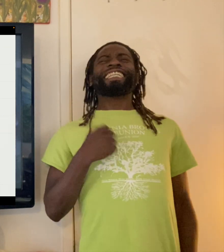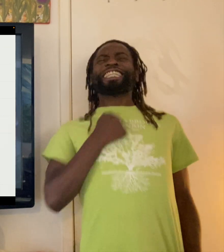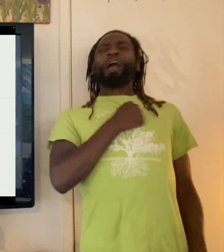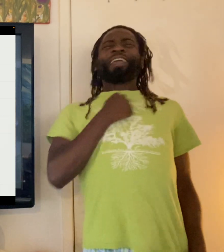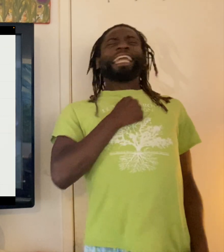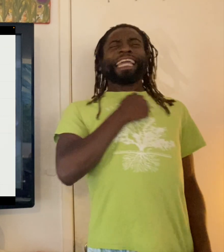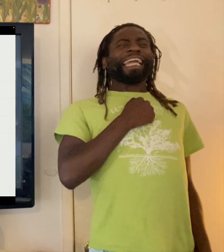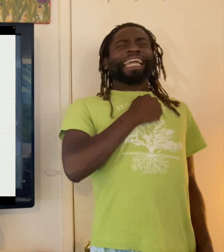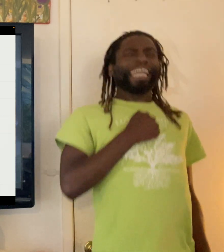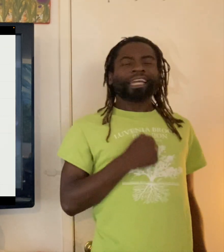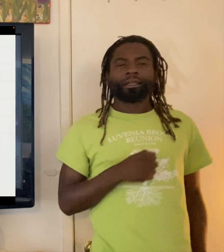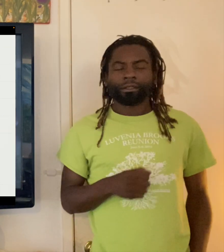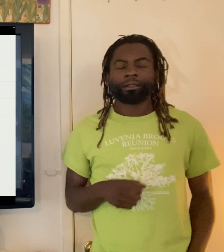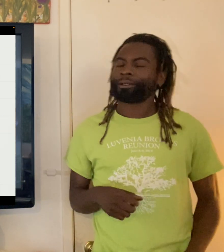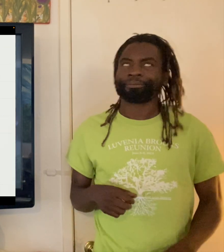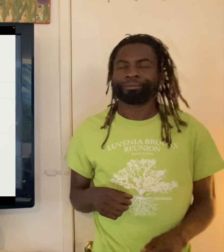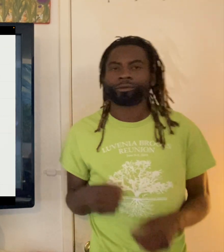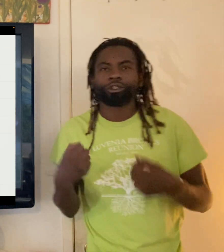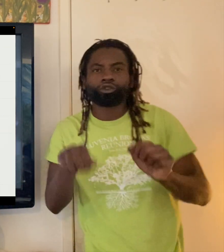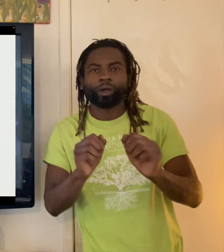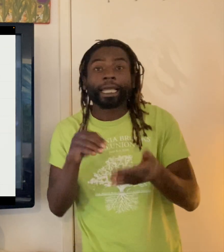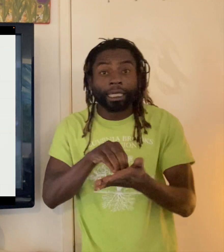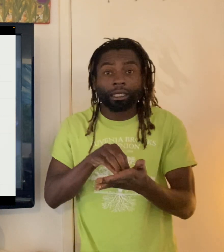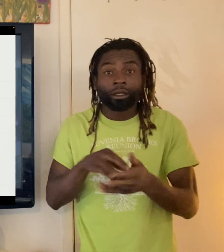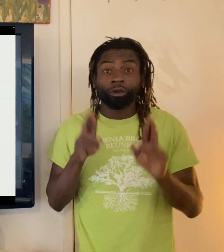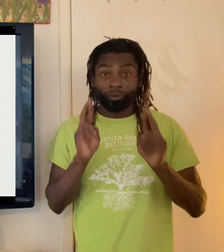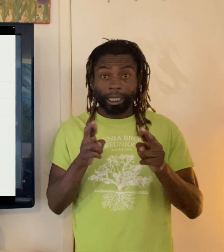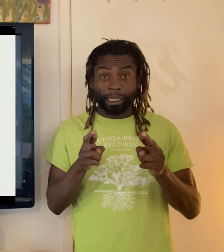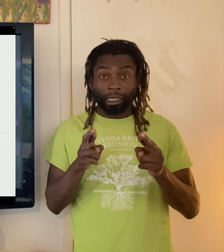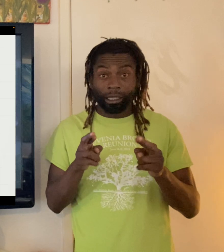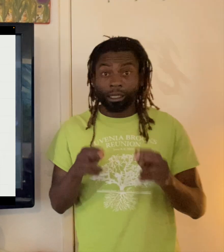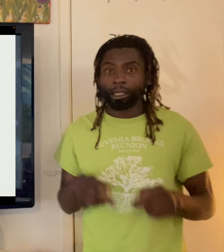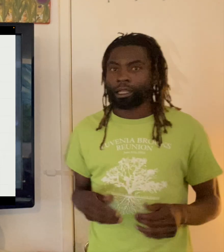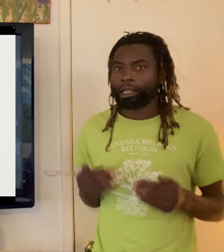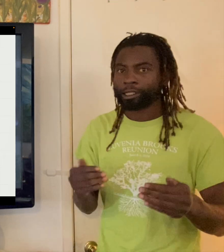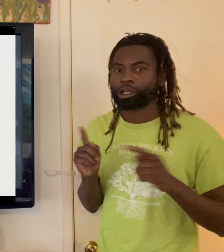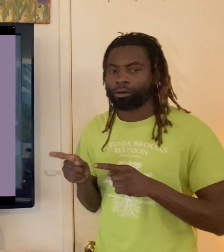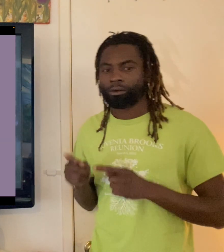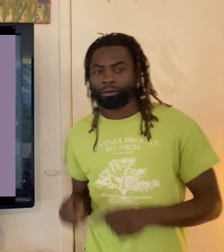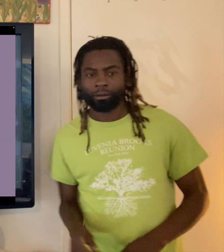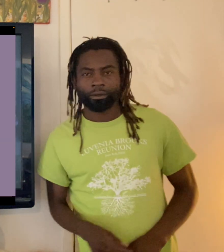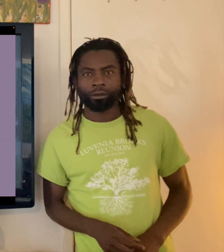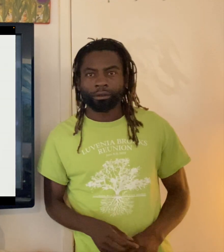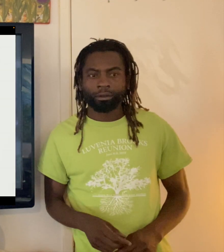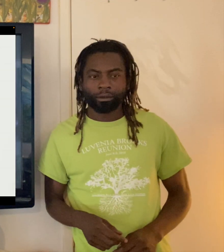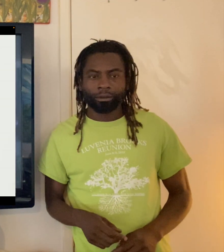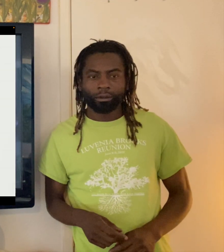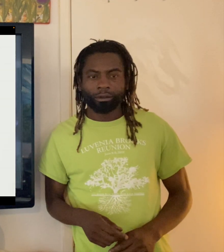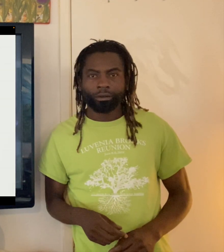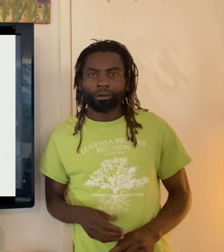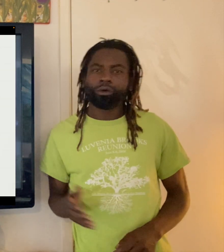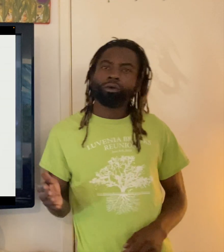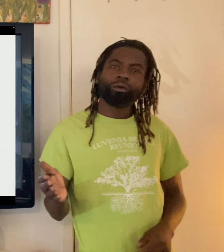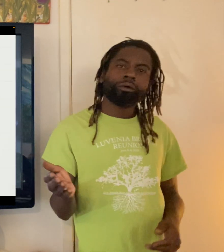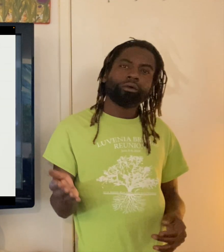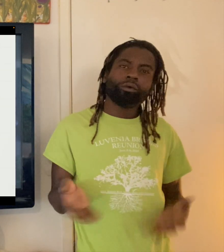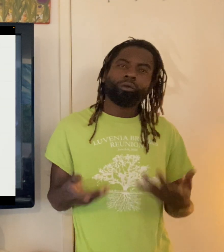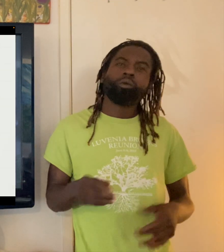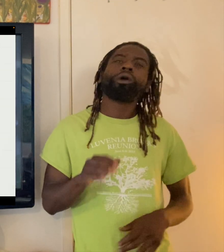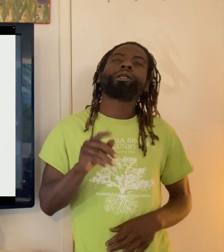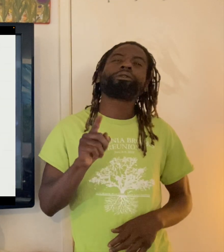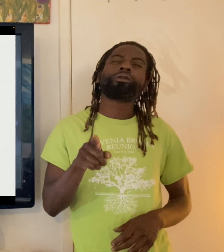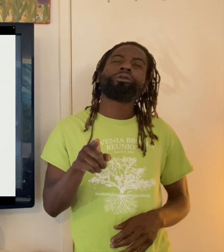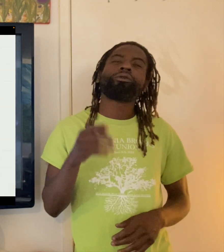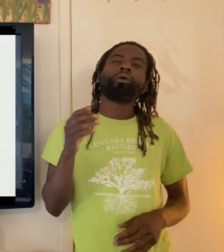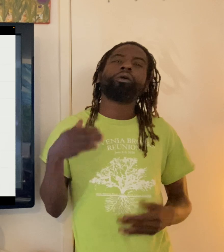Sorry. Okay, let's try again. Ready? Here we go. So, what was your